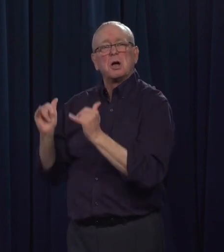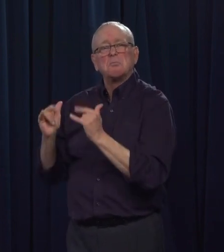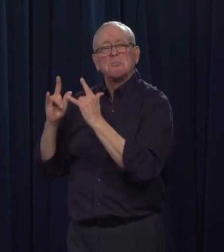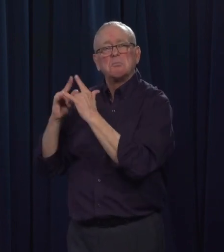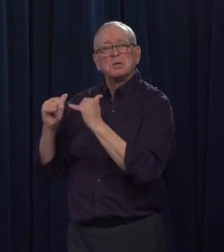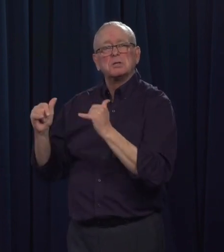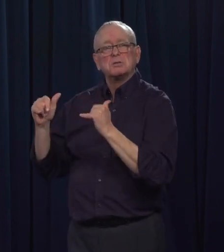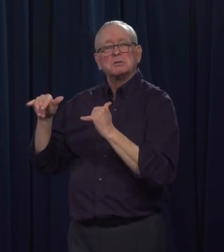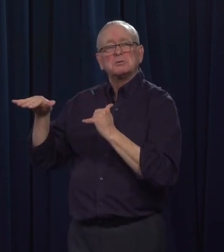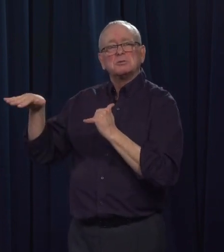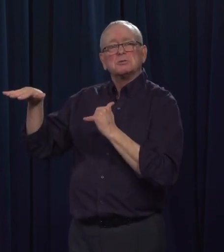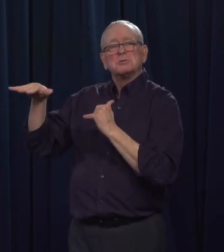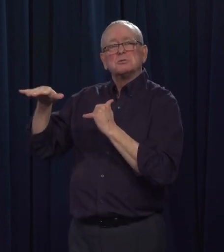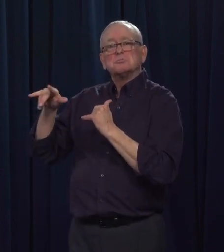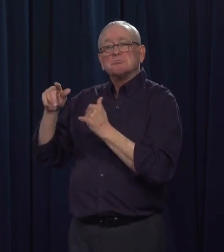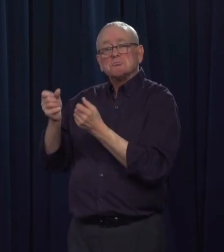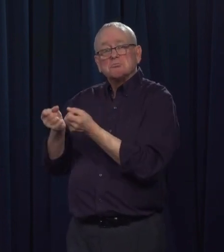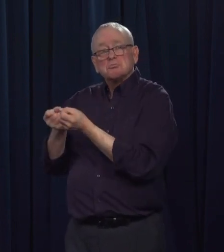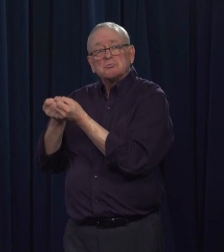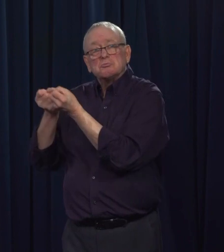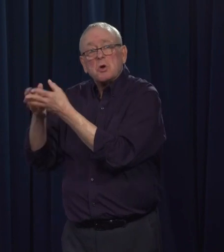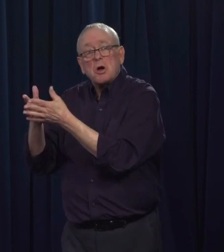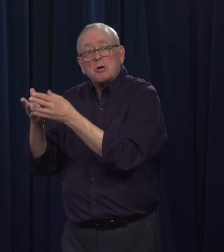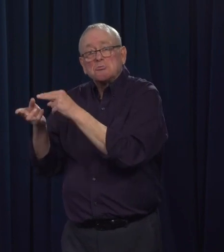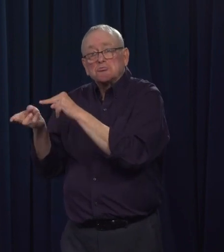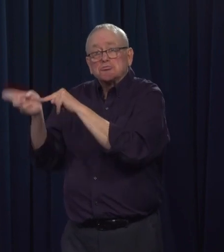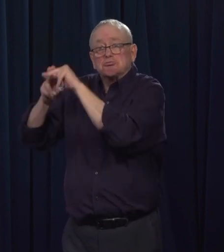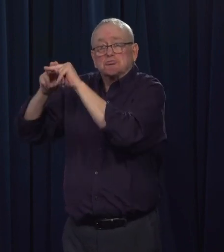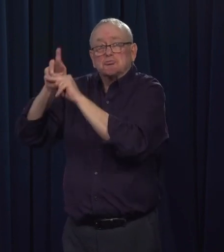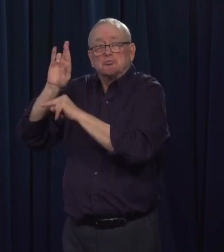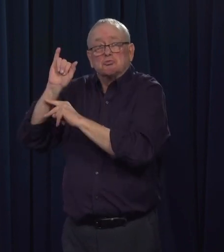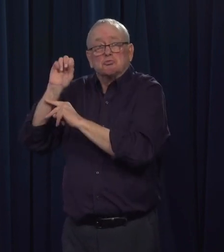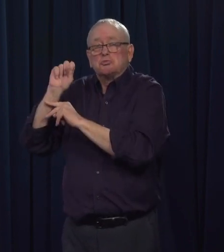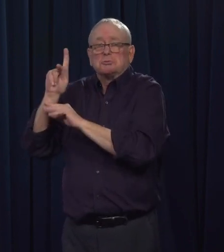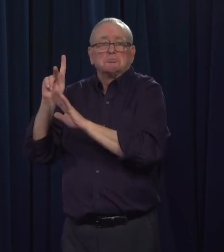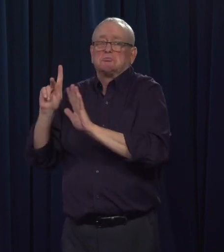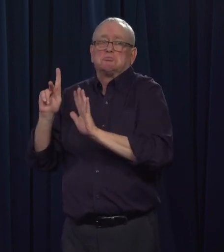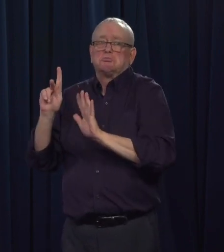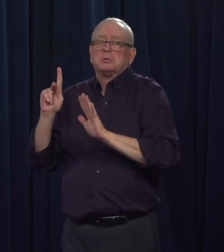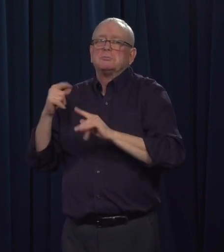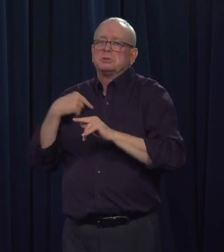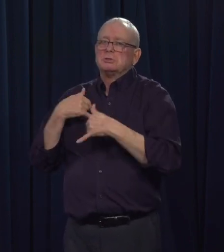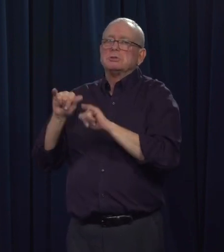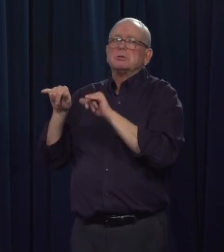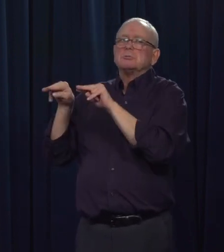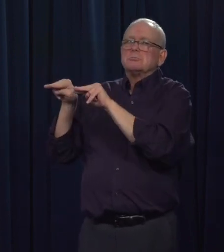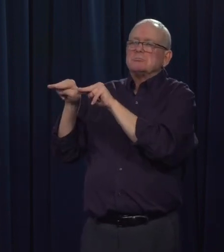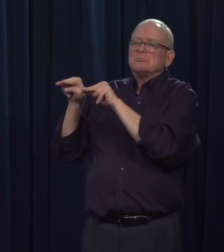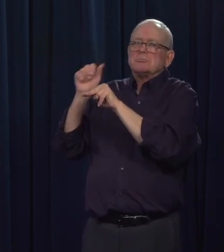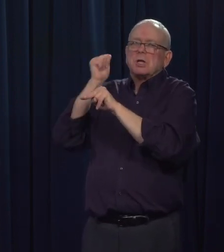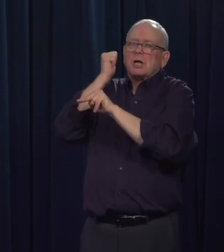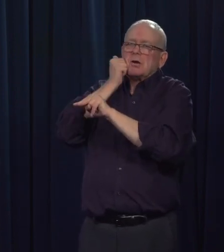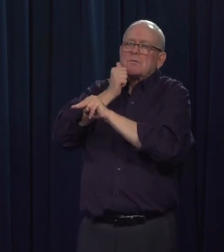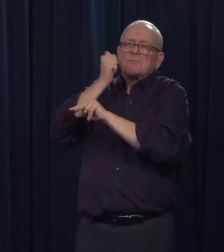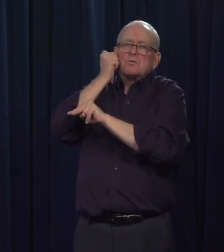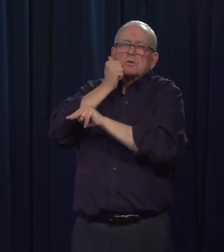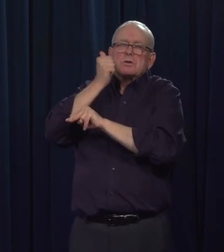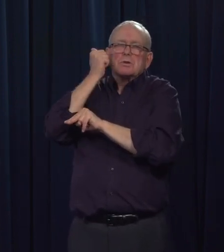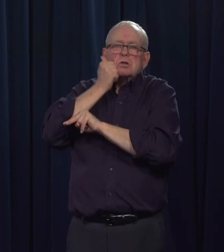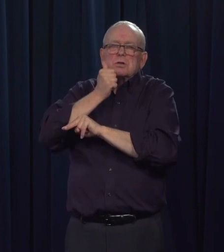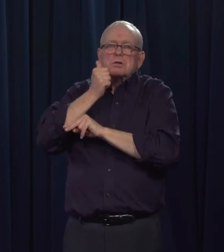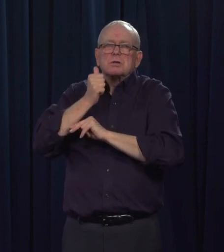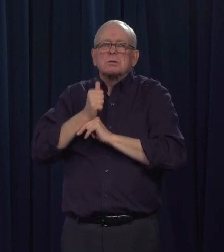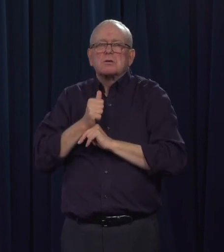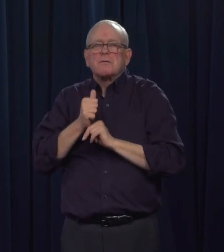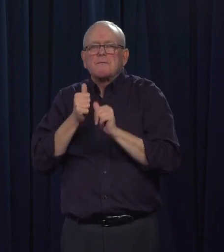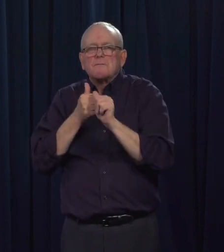but we do continue to assess that every day based on our current data, based on what we know about what's happening in other provinces,